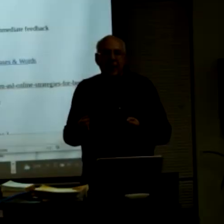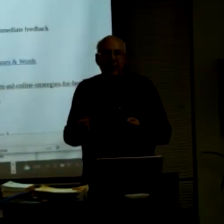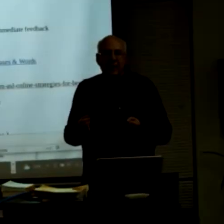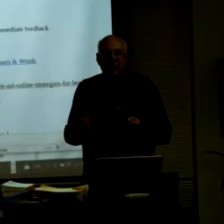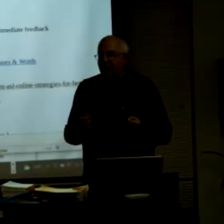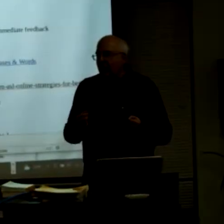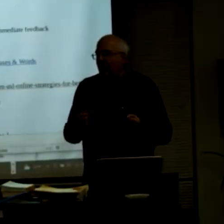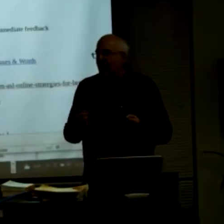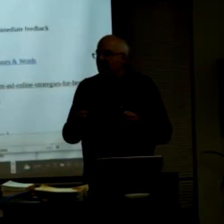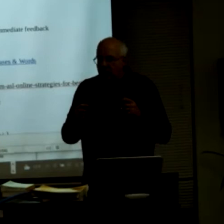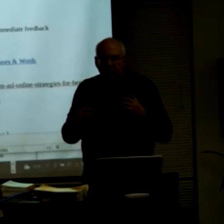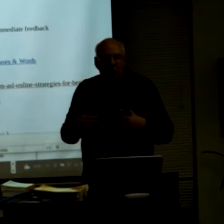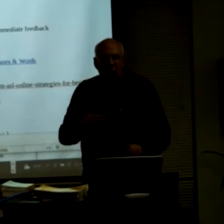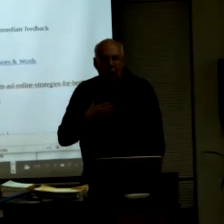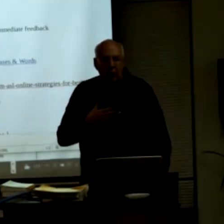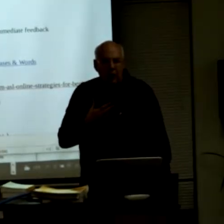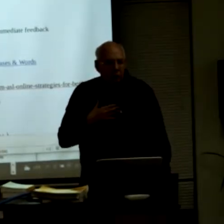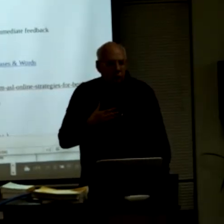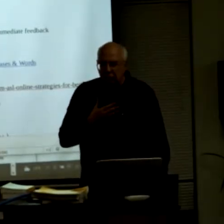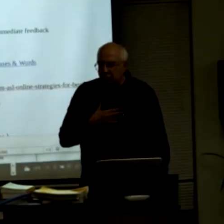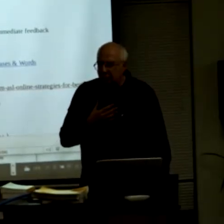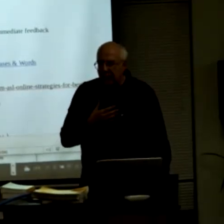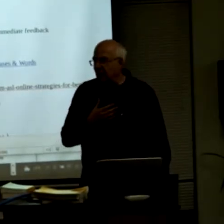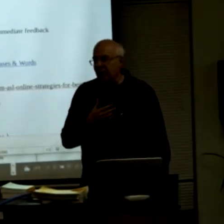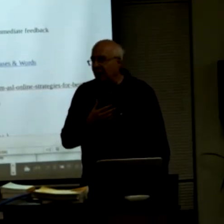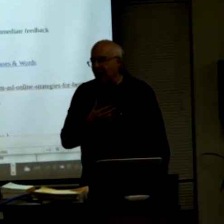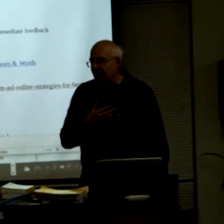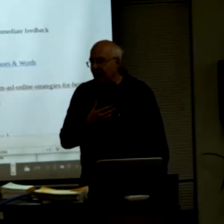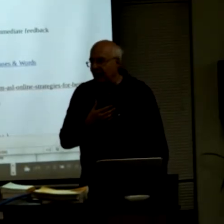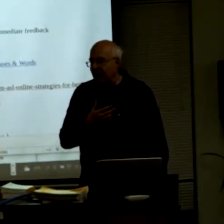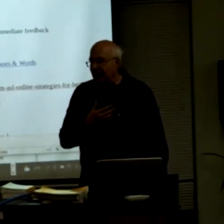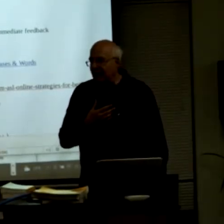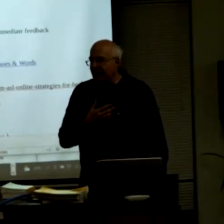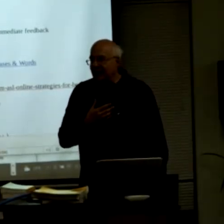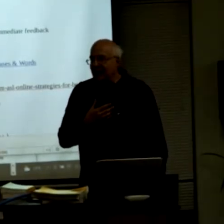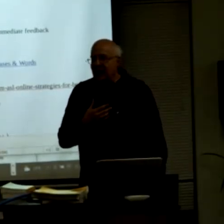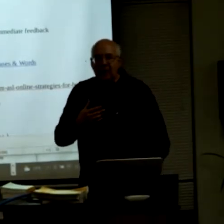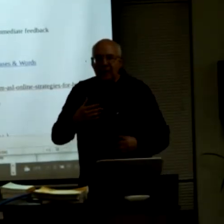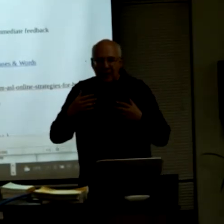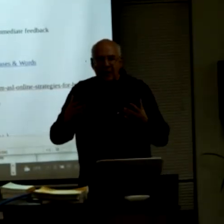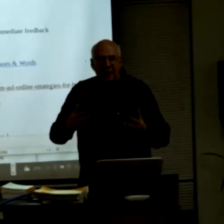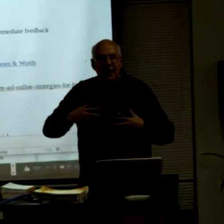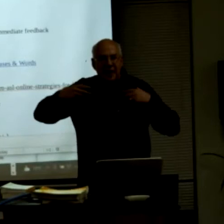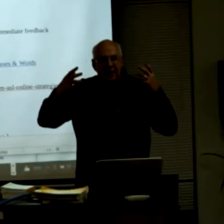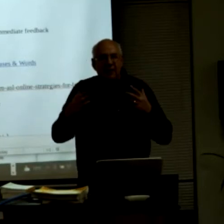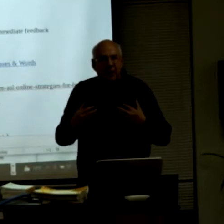that, I'm happy isn't going to cut it, right? You need to have the